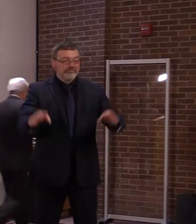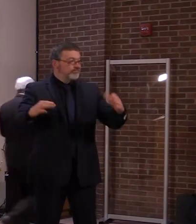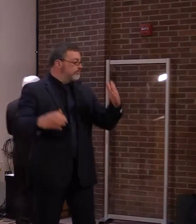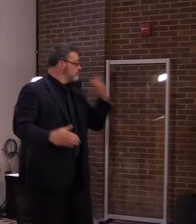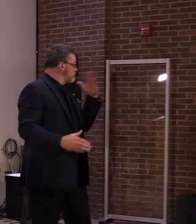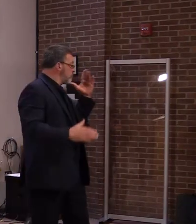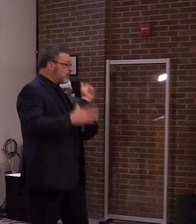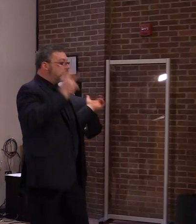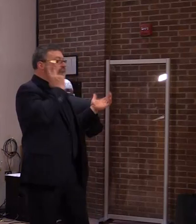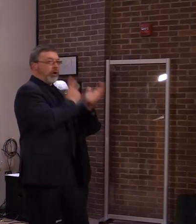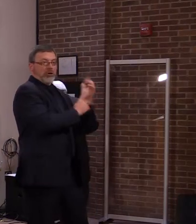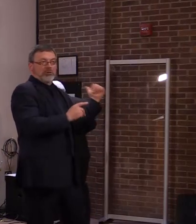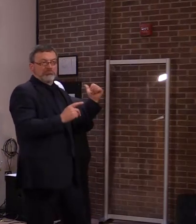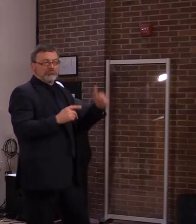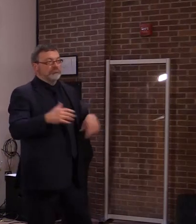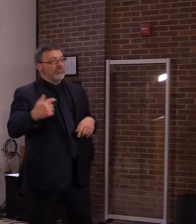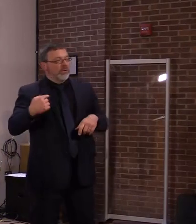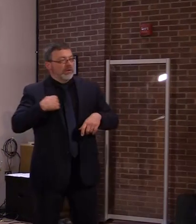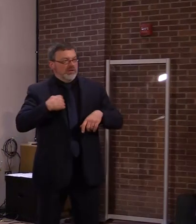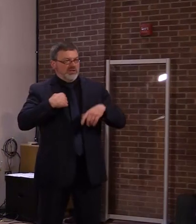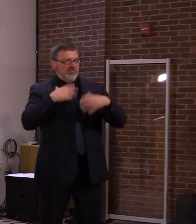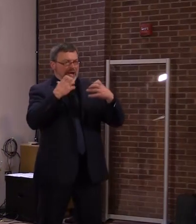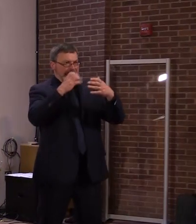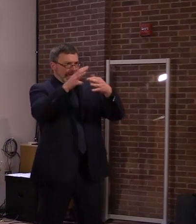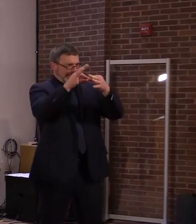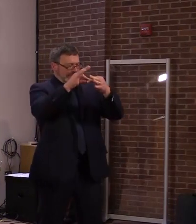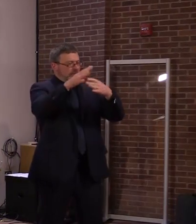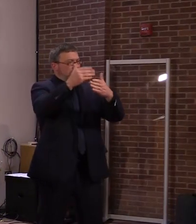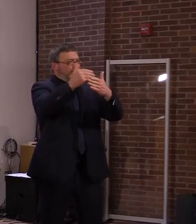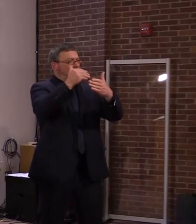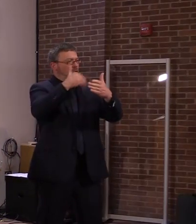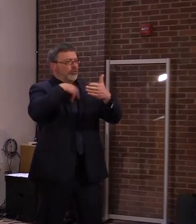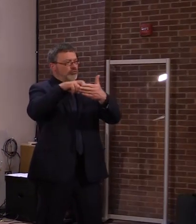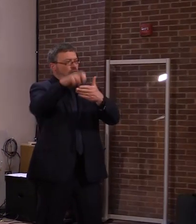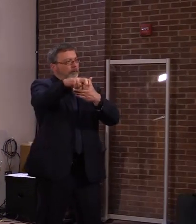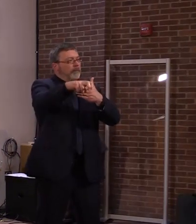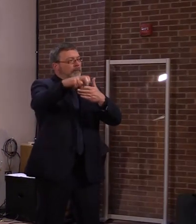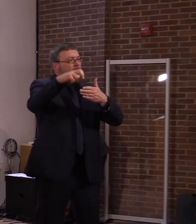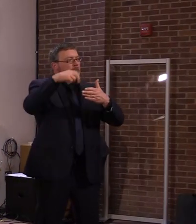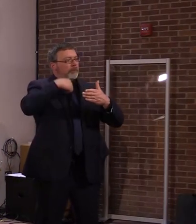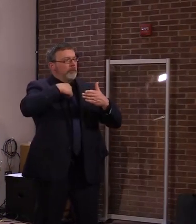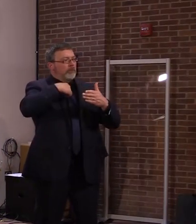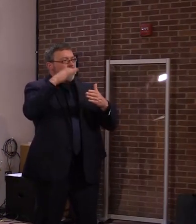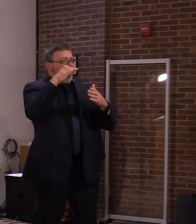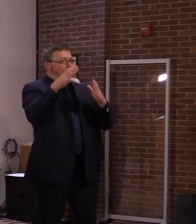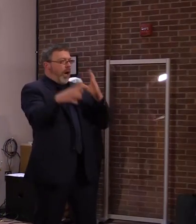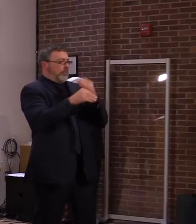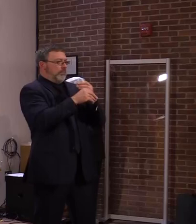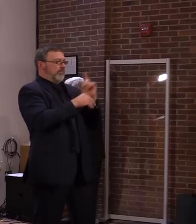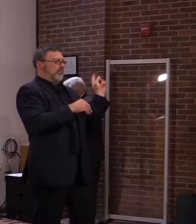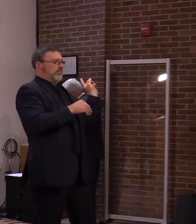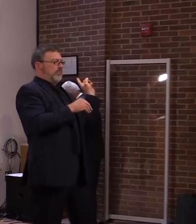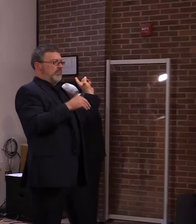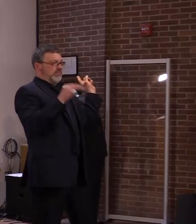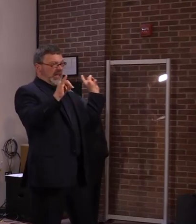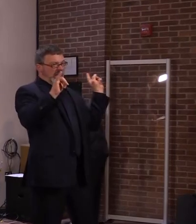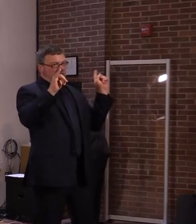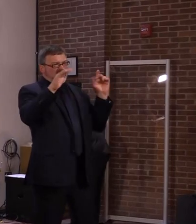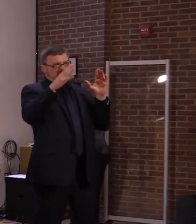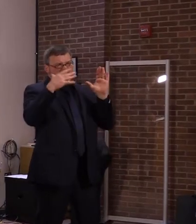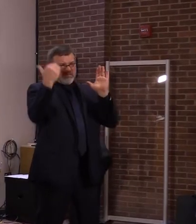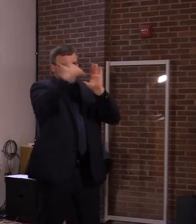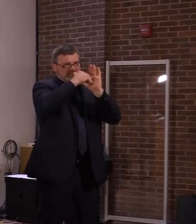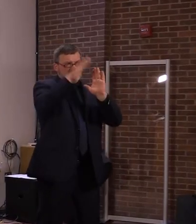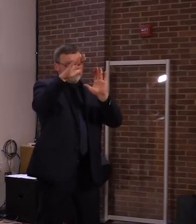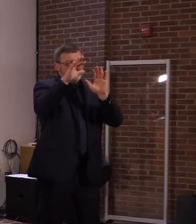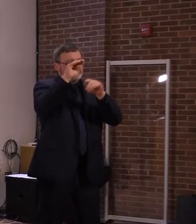Thank you, and before I actually get into it, let me reiterate what Secretary Smith just said about the Medical Reserve Corps. First, I want